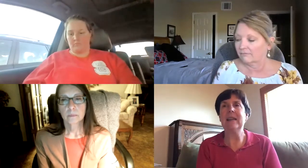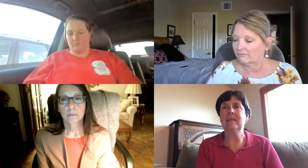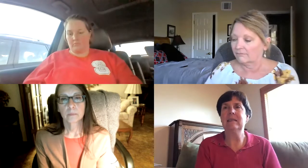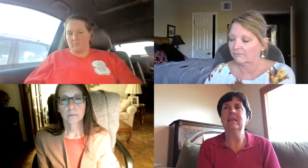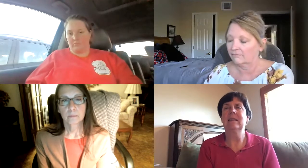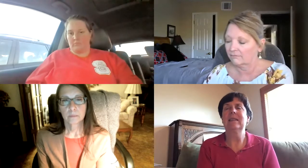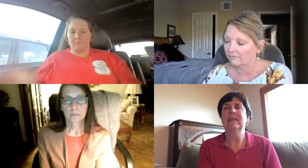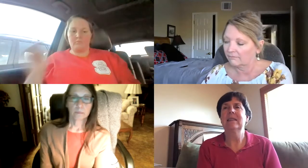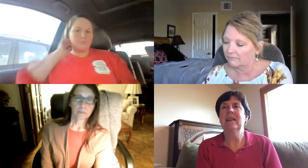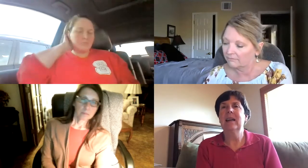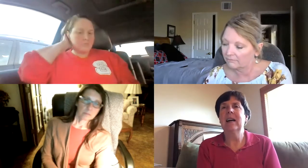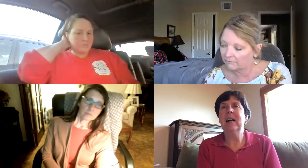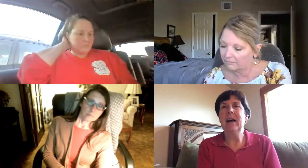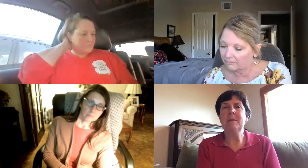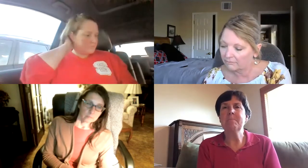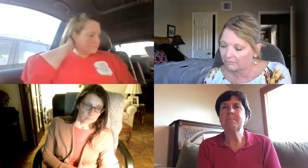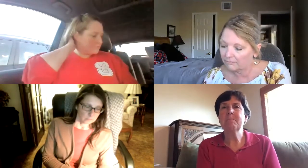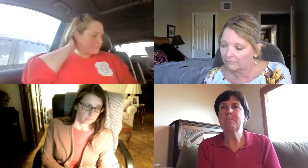Oof. Yikes.